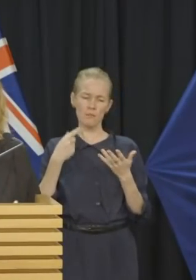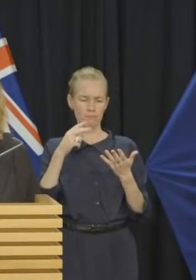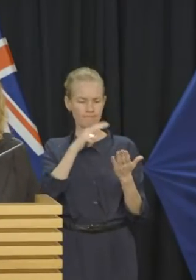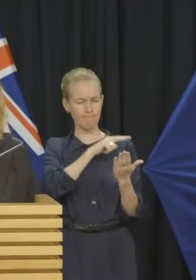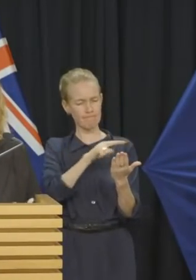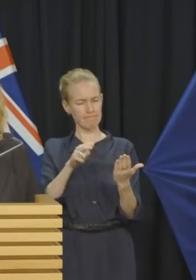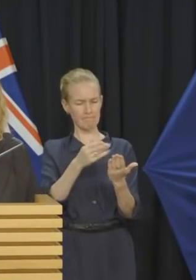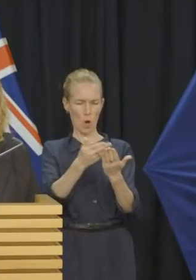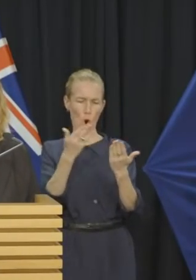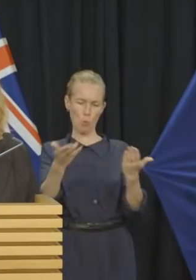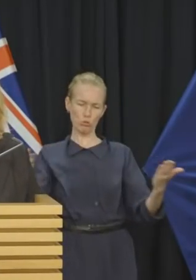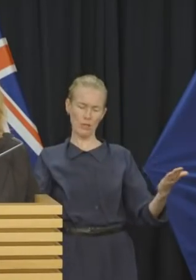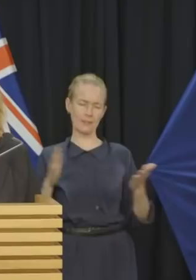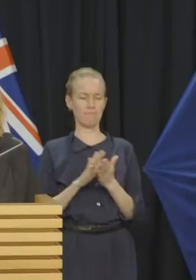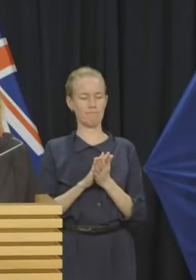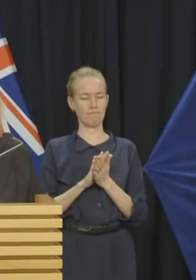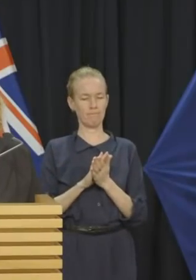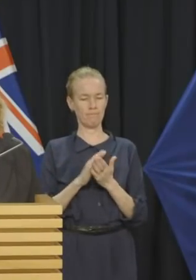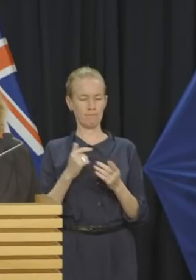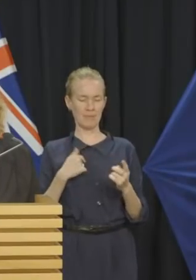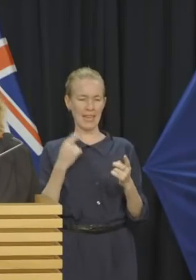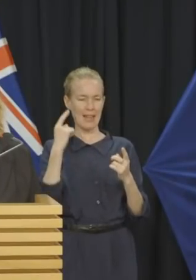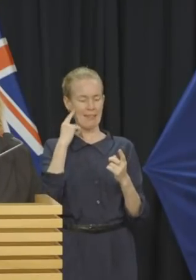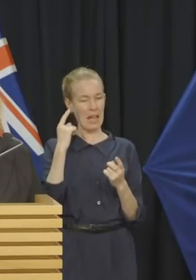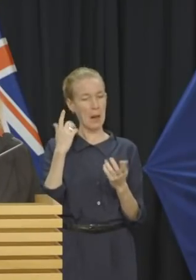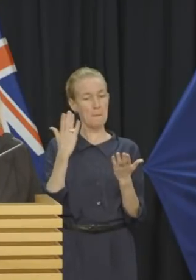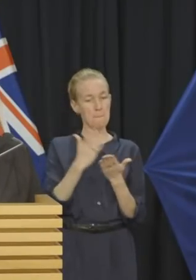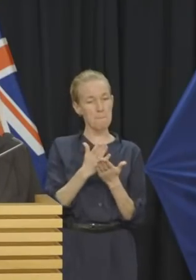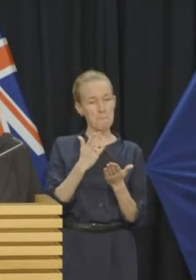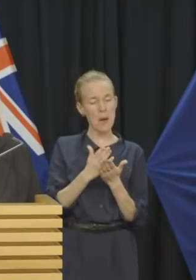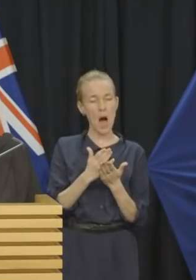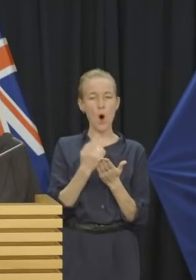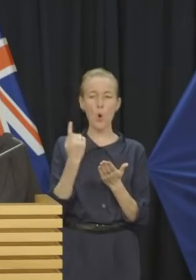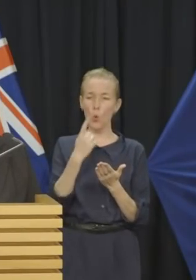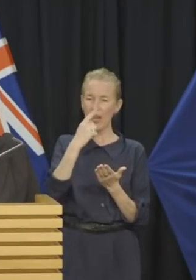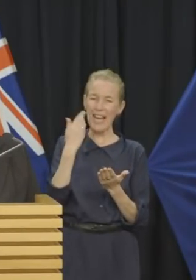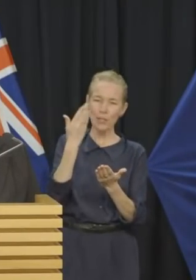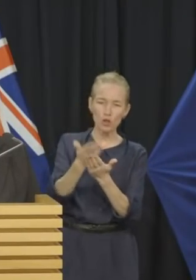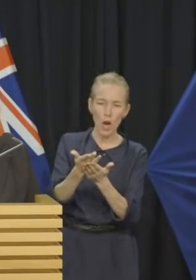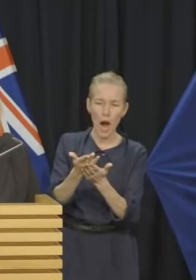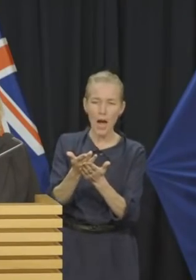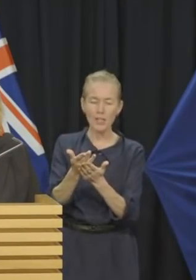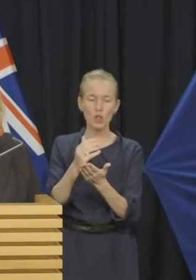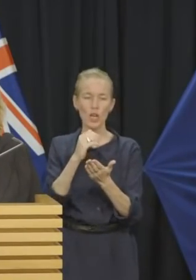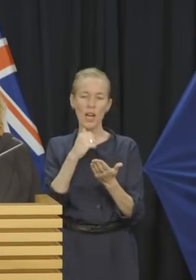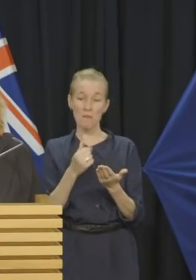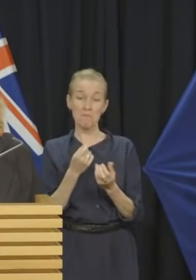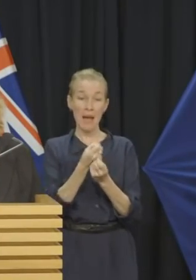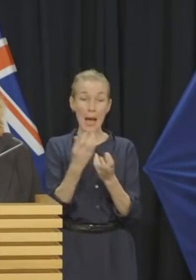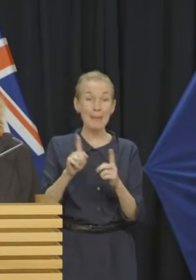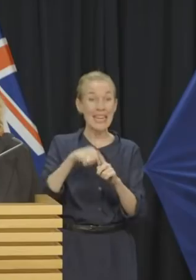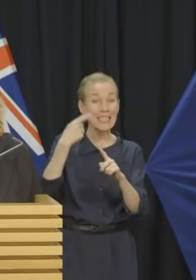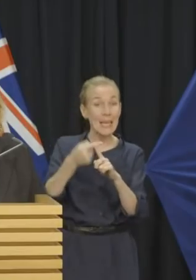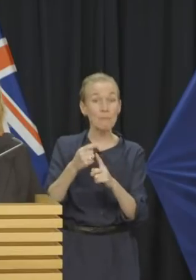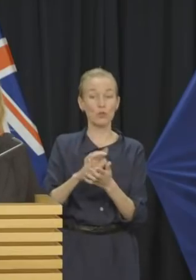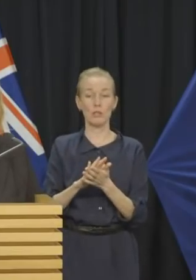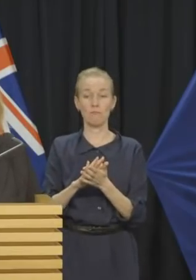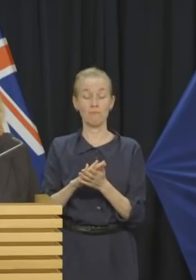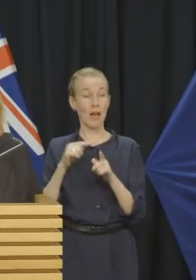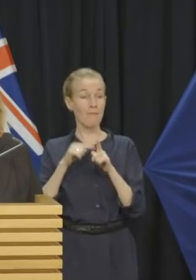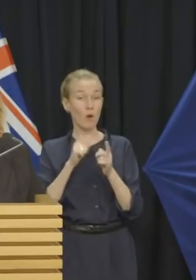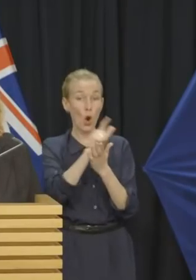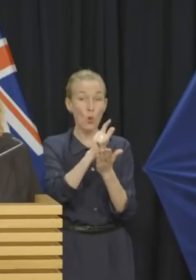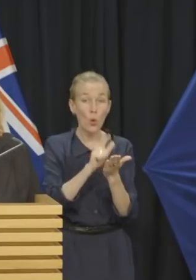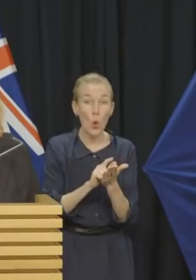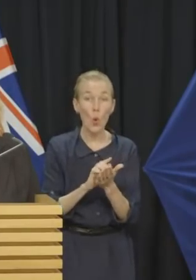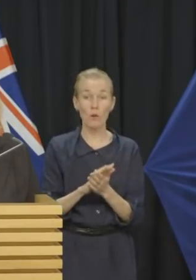at the what can actually realistically be collected once you put in place all the waivers and